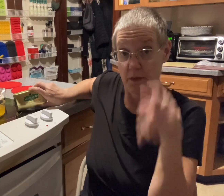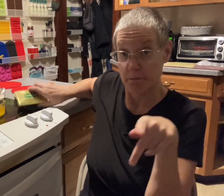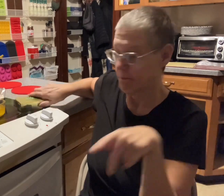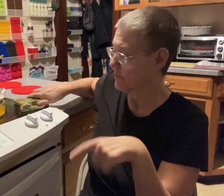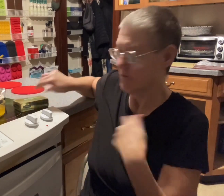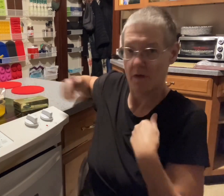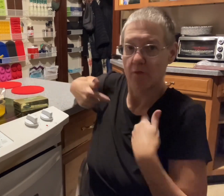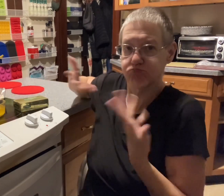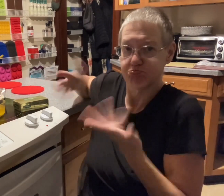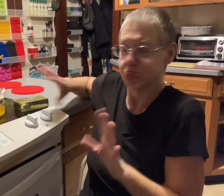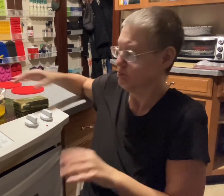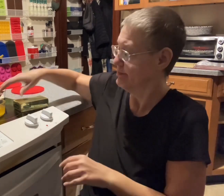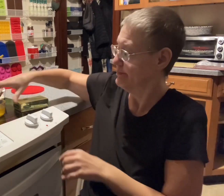1/2 cup.